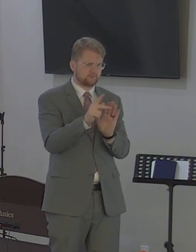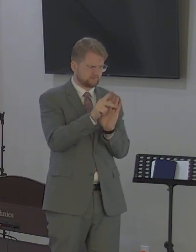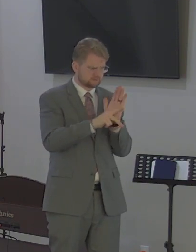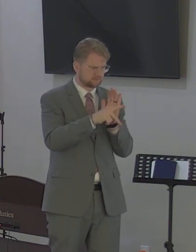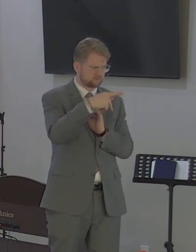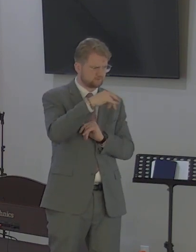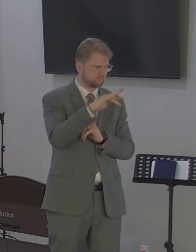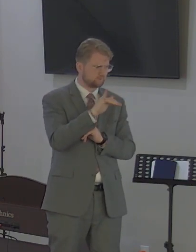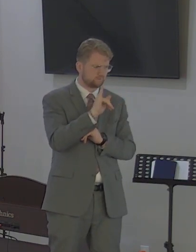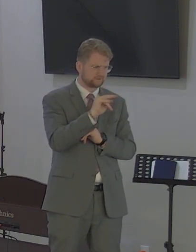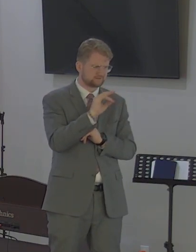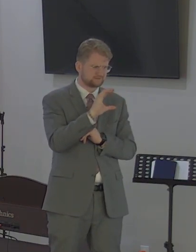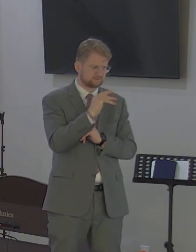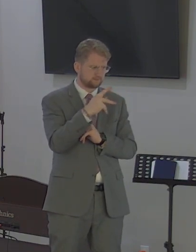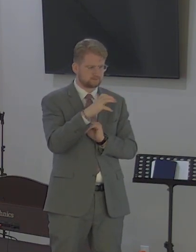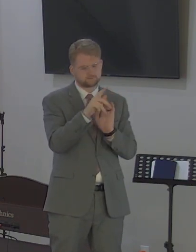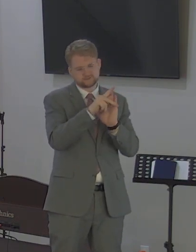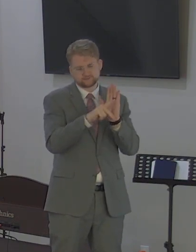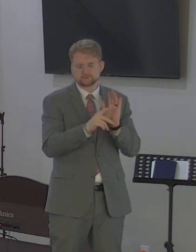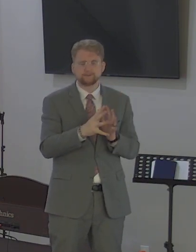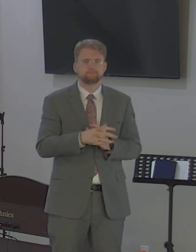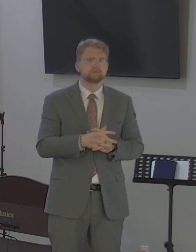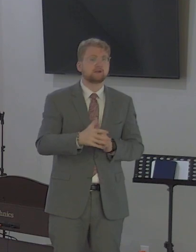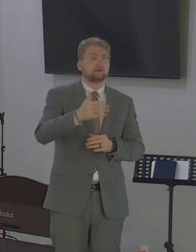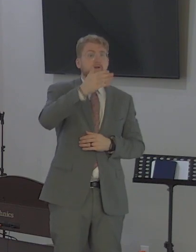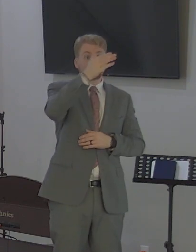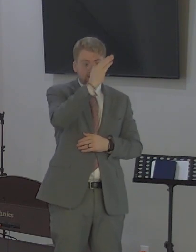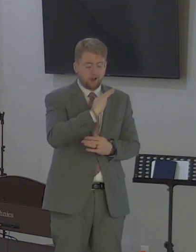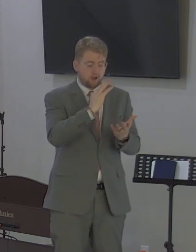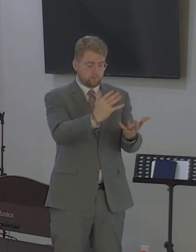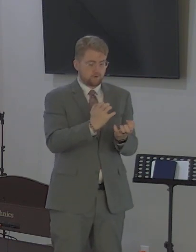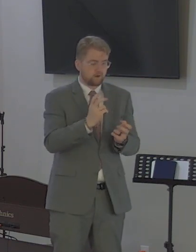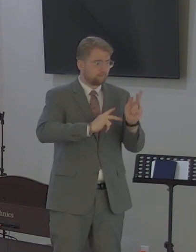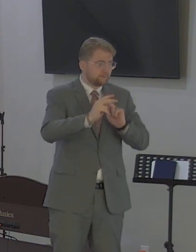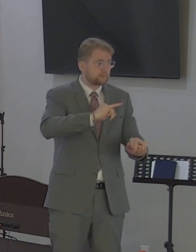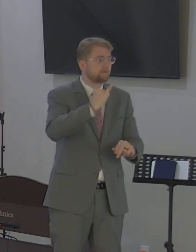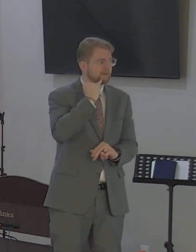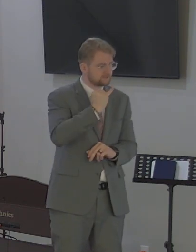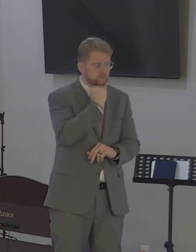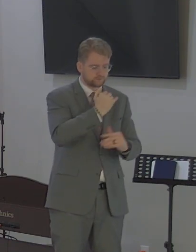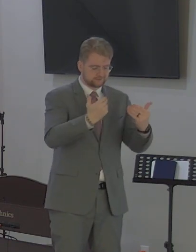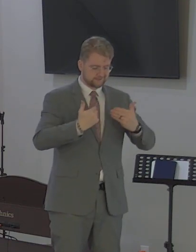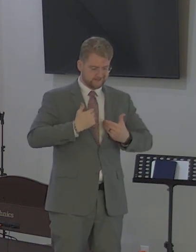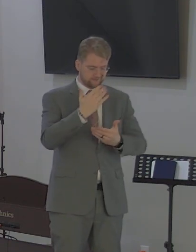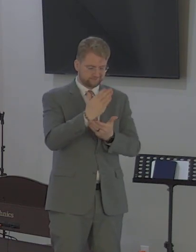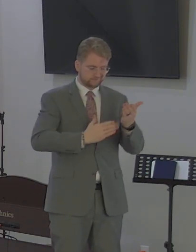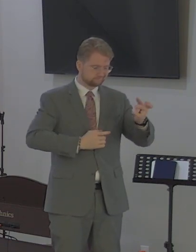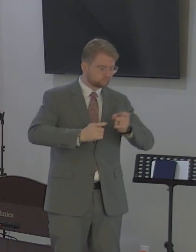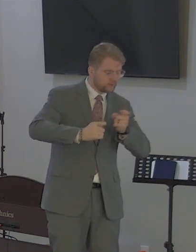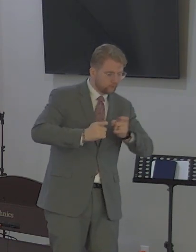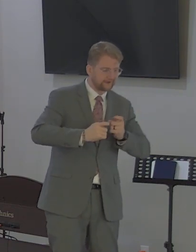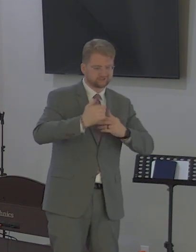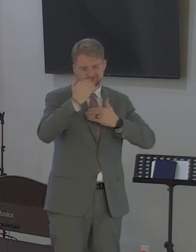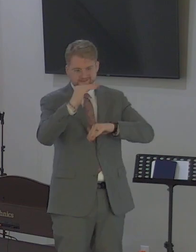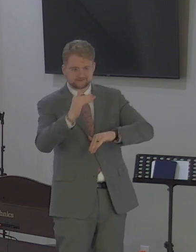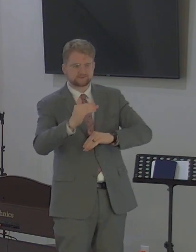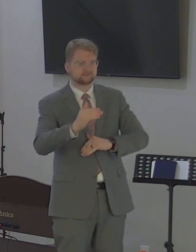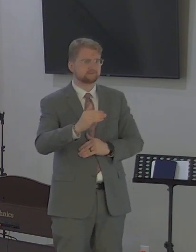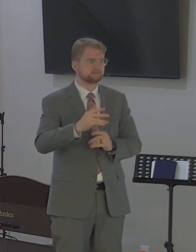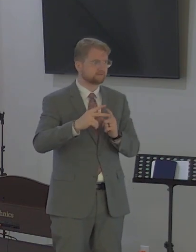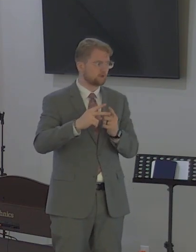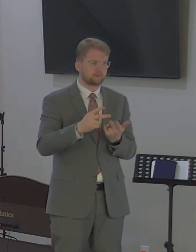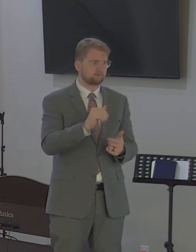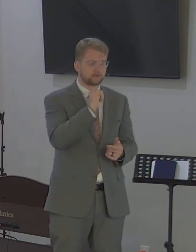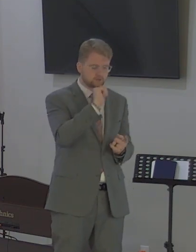nation of Egypt to have some guidelines, some rules and regulations to maintain that, right? Some of those were, you can't kill, you